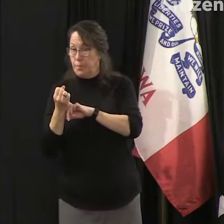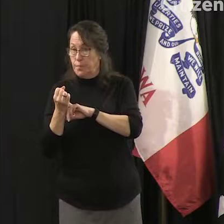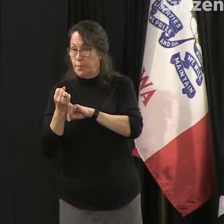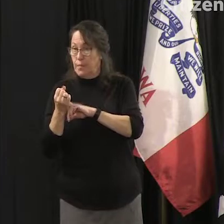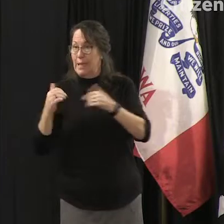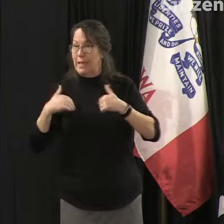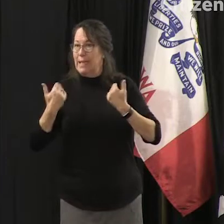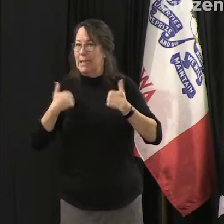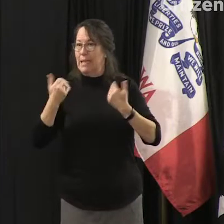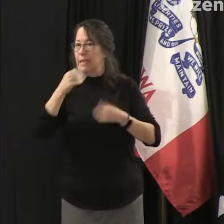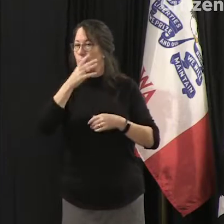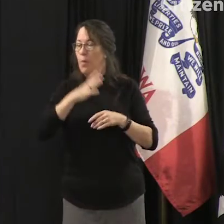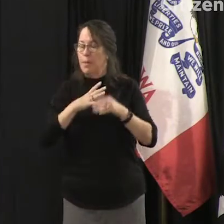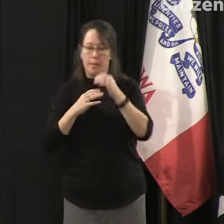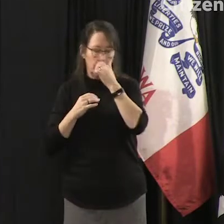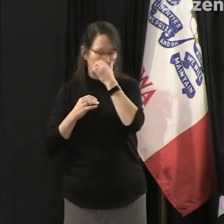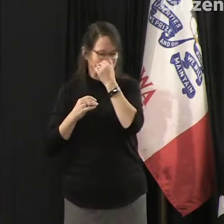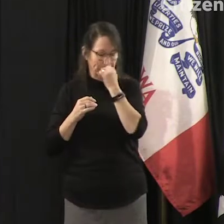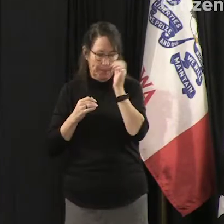of the young woman